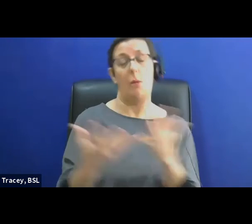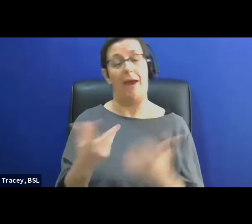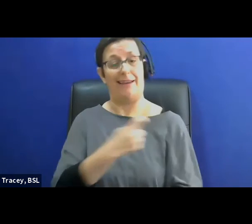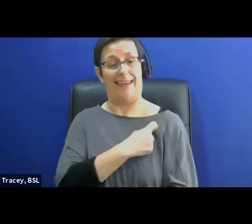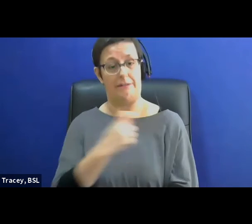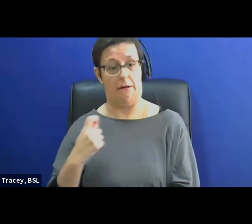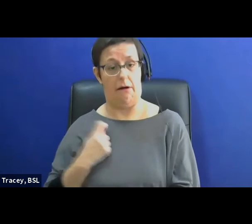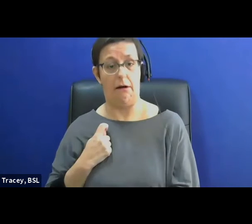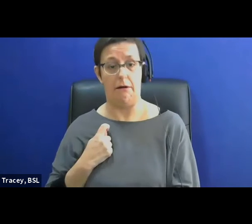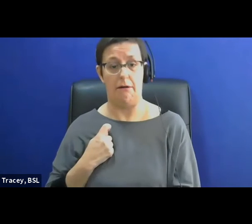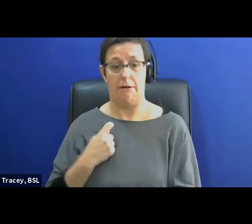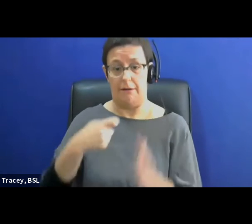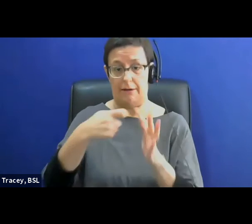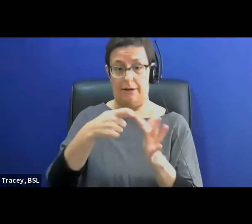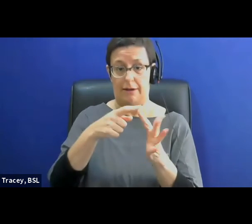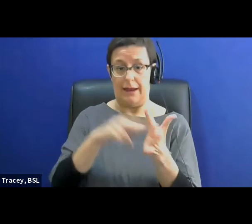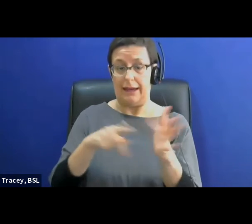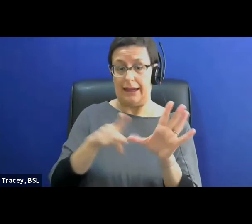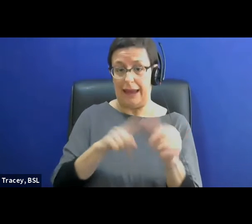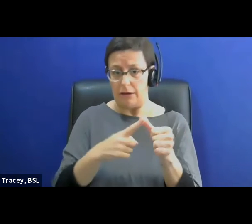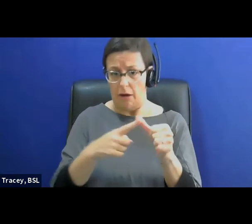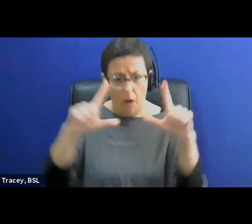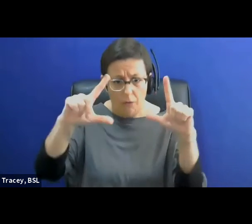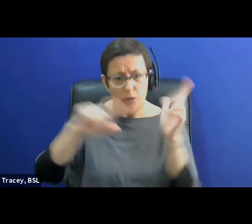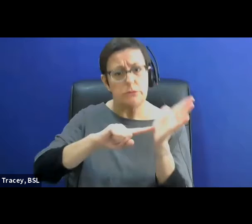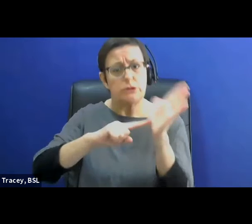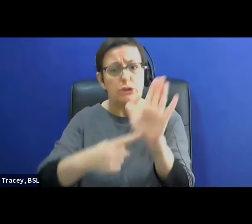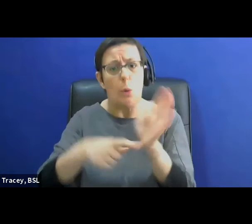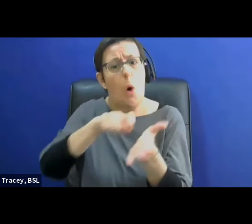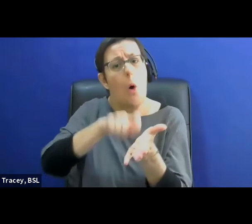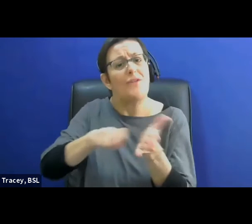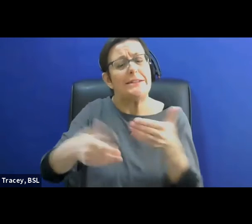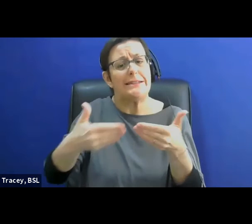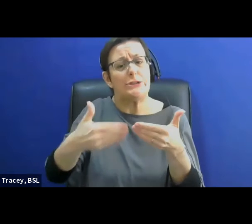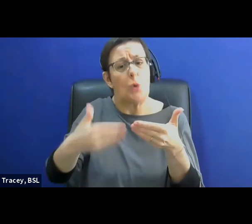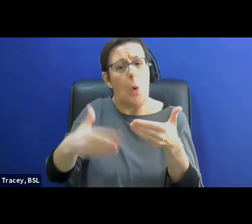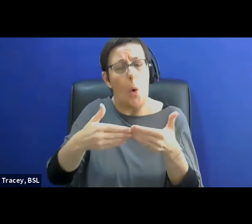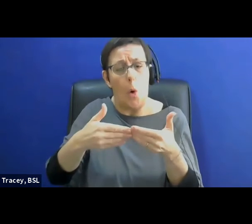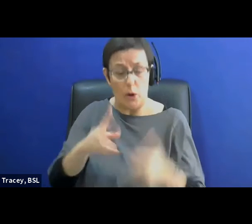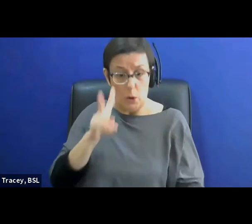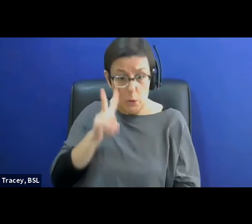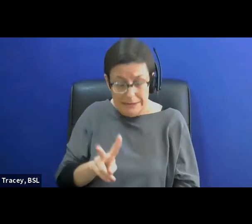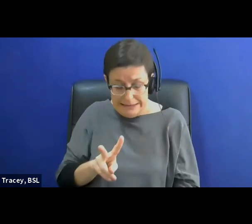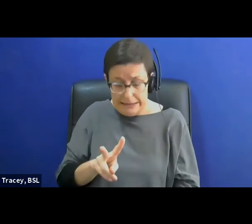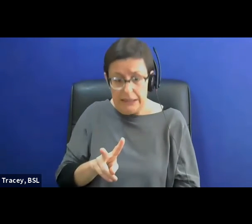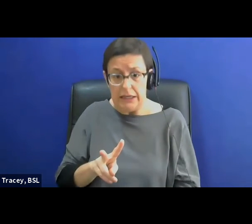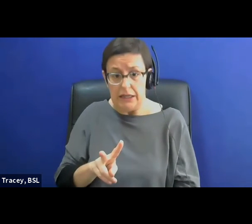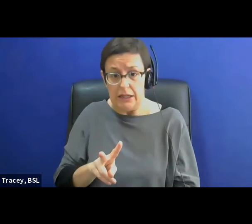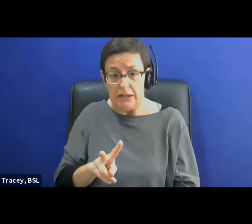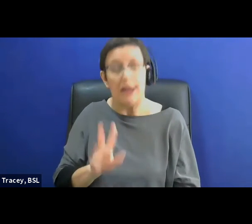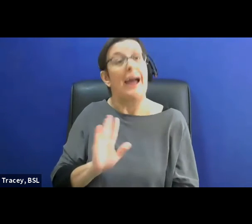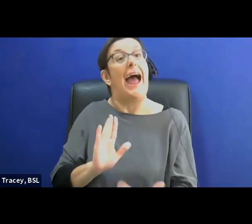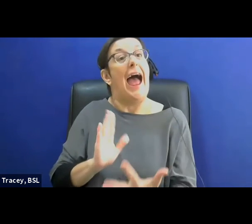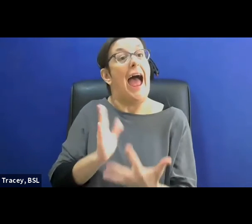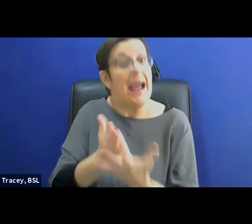the office door on a school in Kenya that I've been involved with. As you can see, it's totally